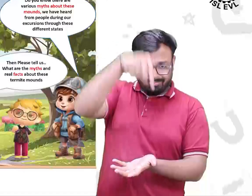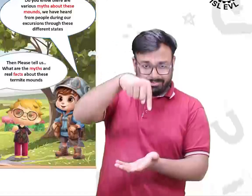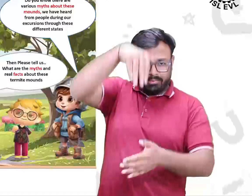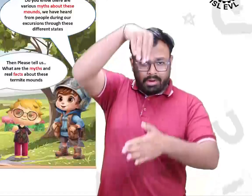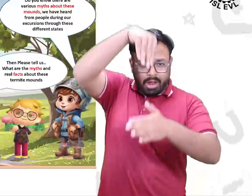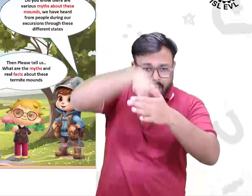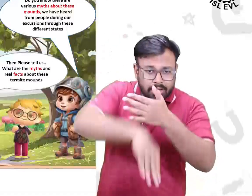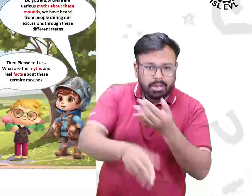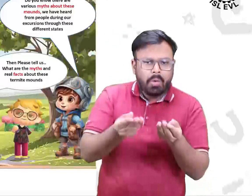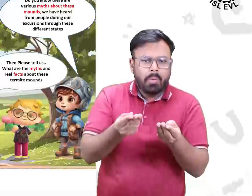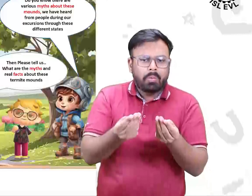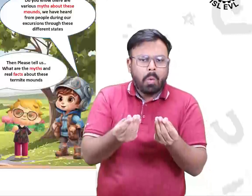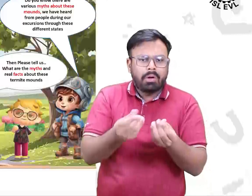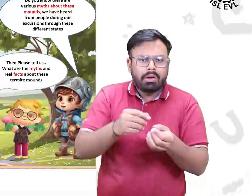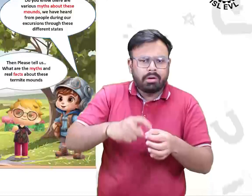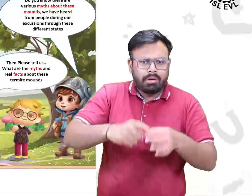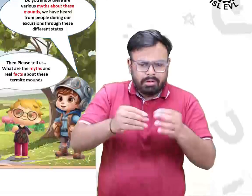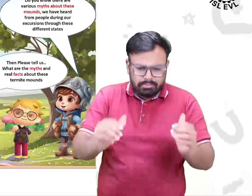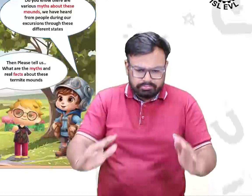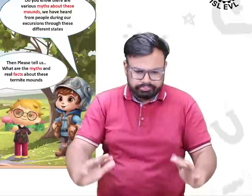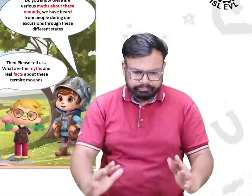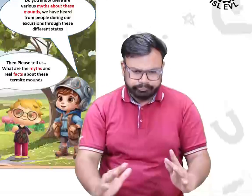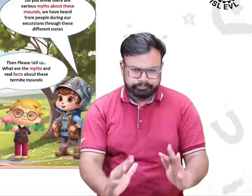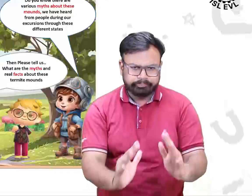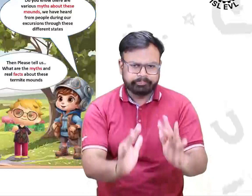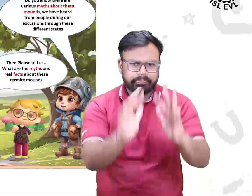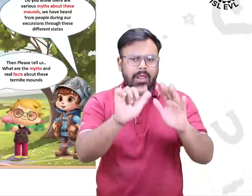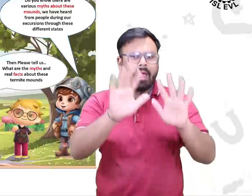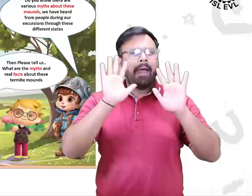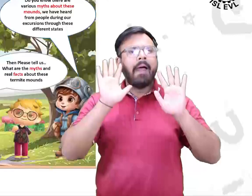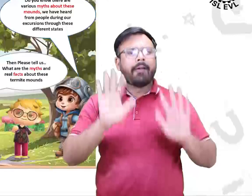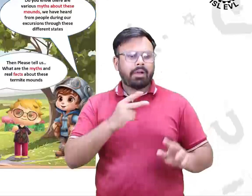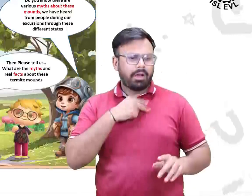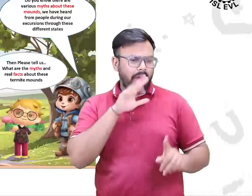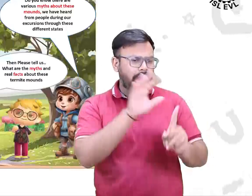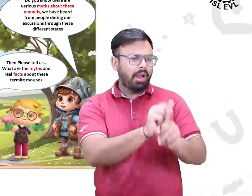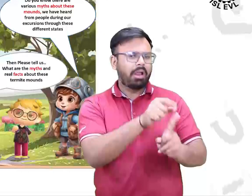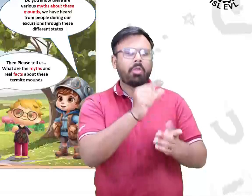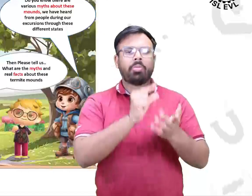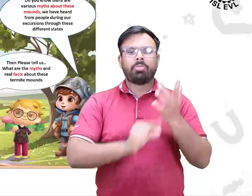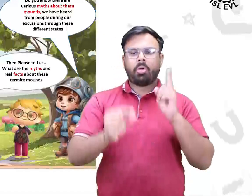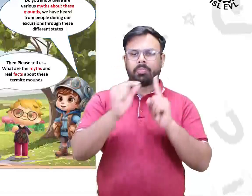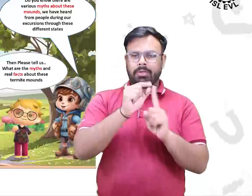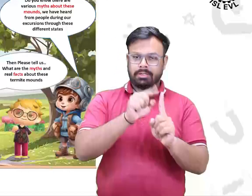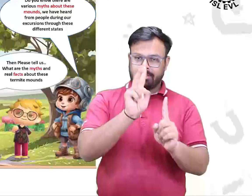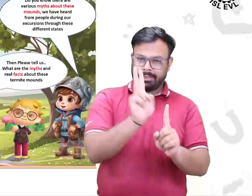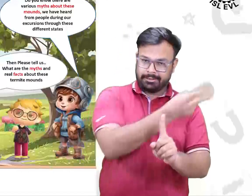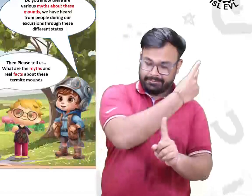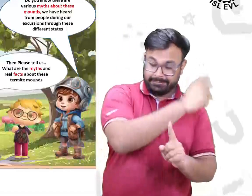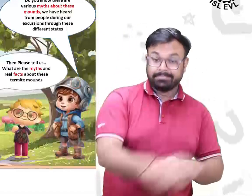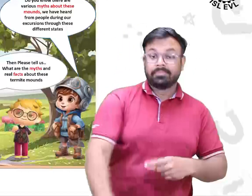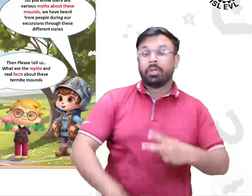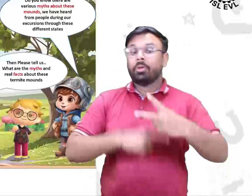Underground mounds in alluvial soil are observed in UP.